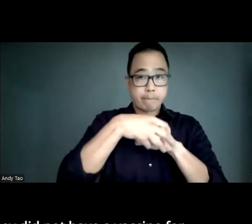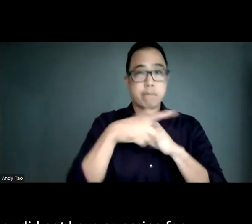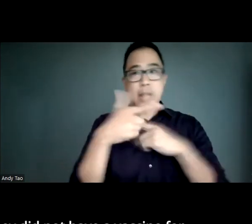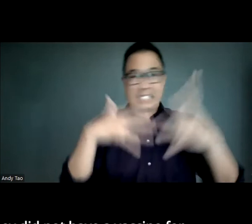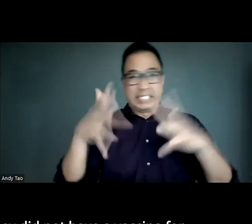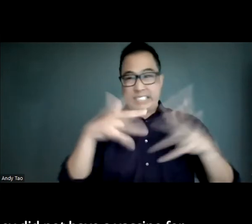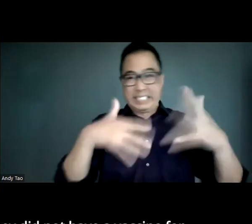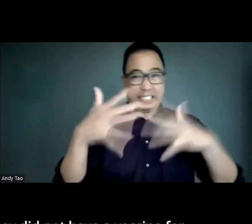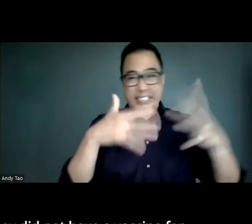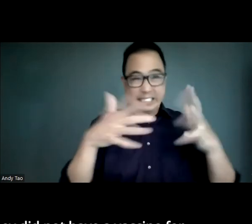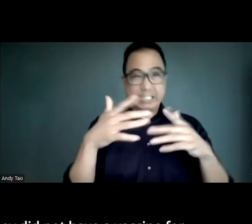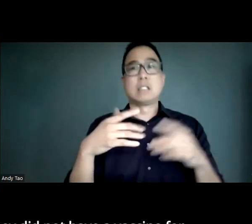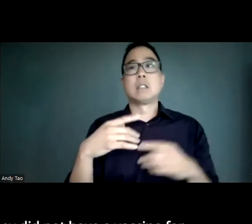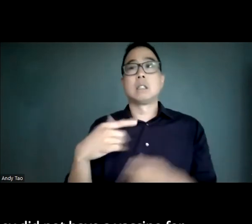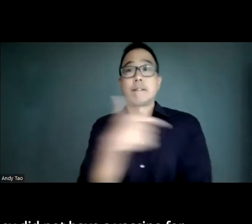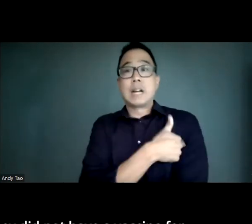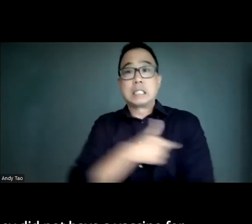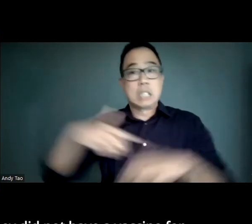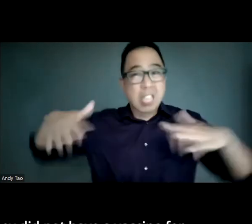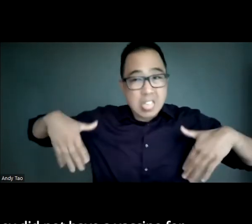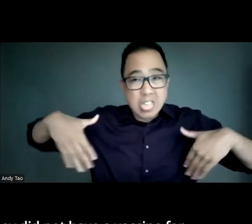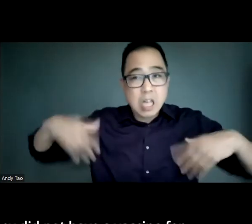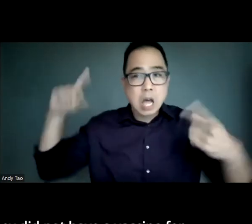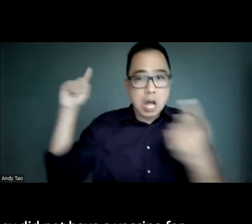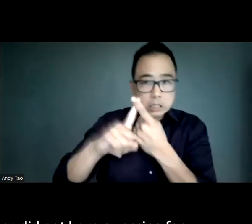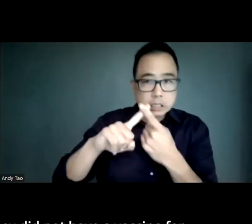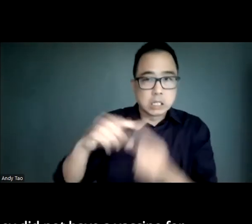You're asking, will it take 104 years?